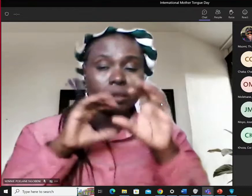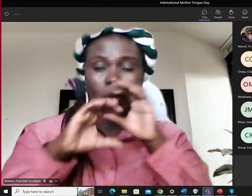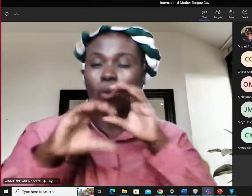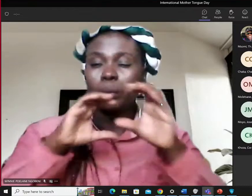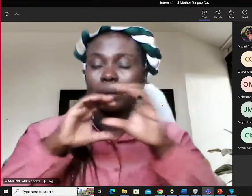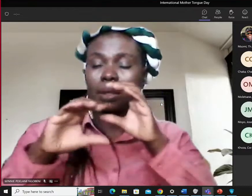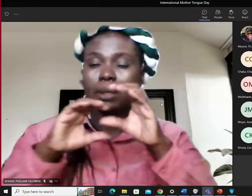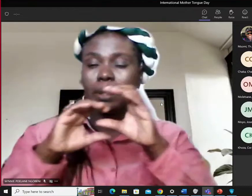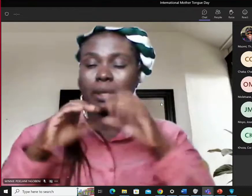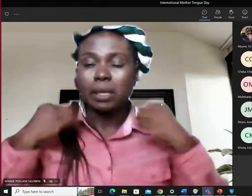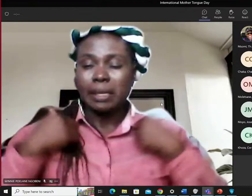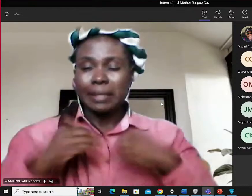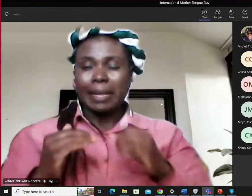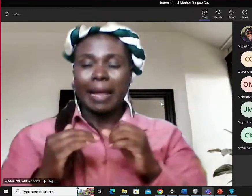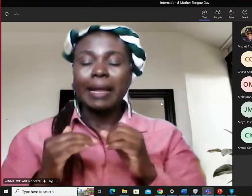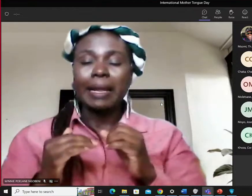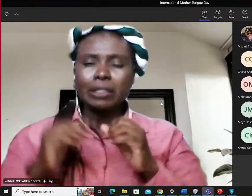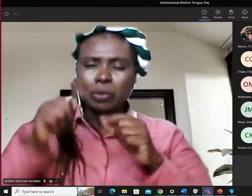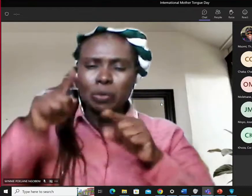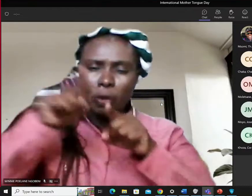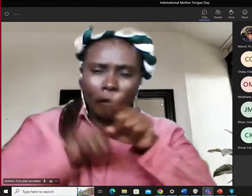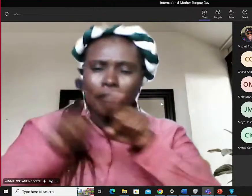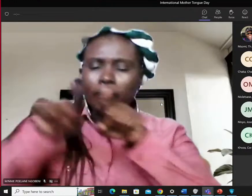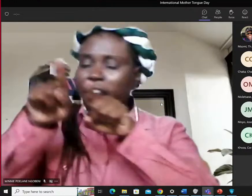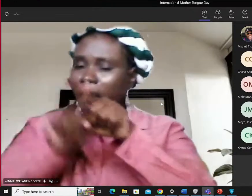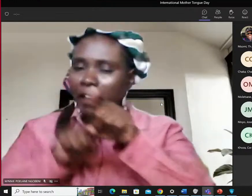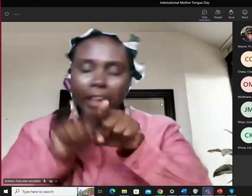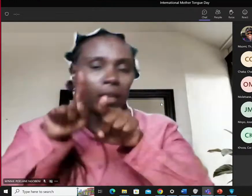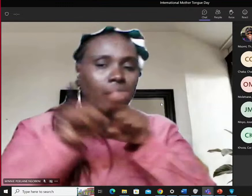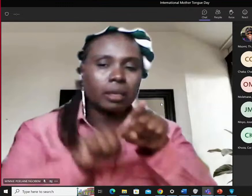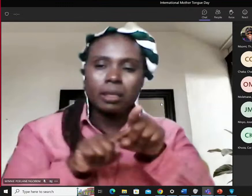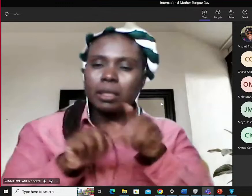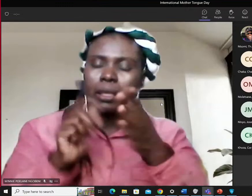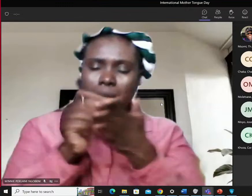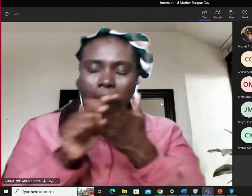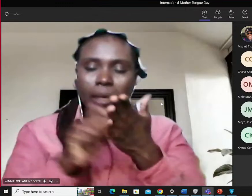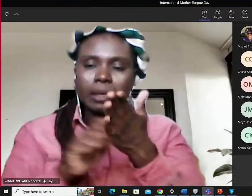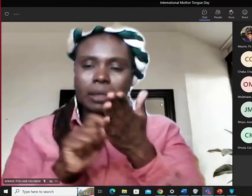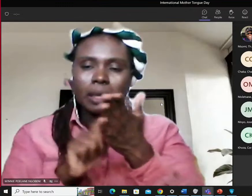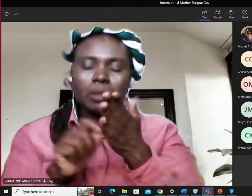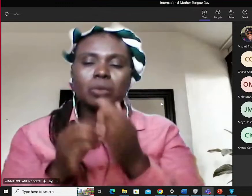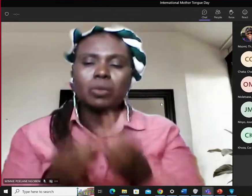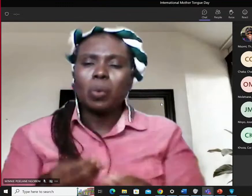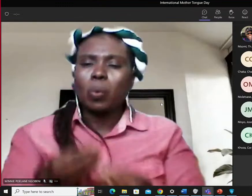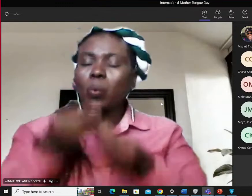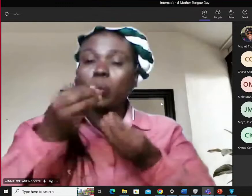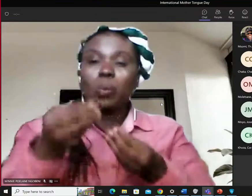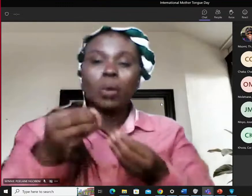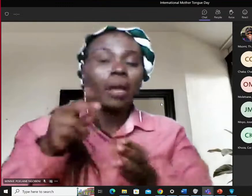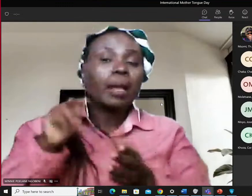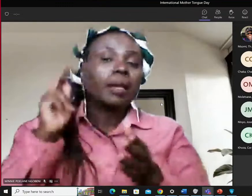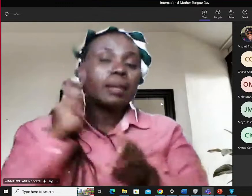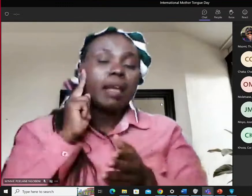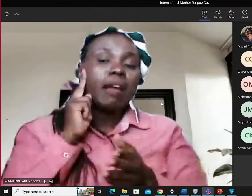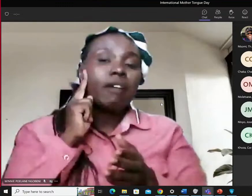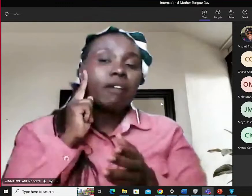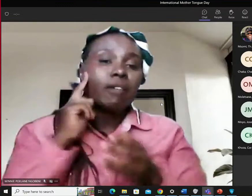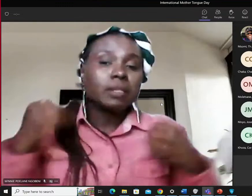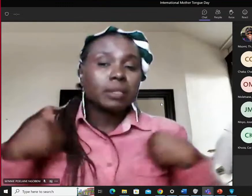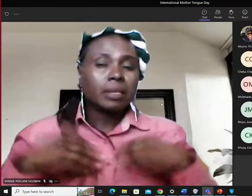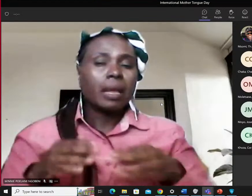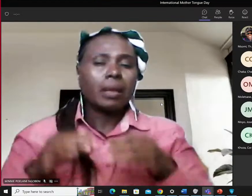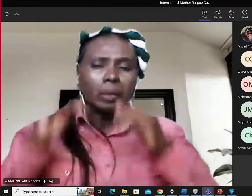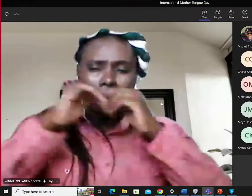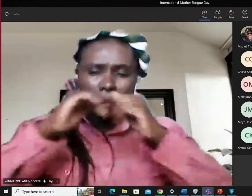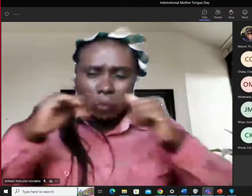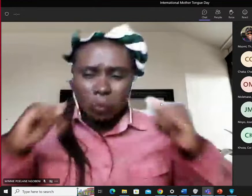to fail and dive right down to the ground. Deaf education began to split in two ways of